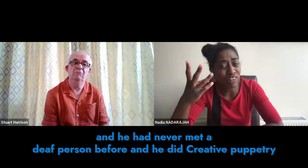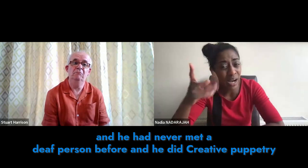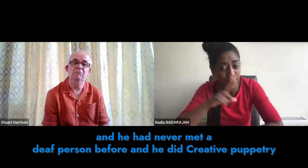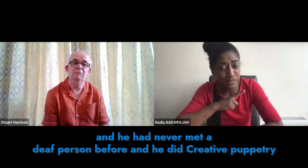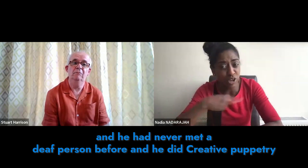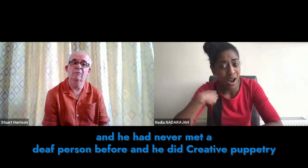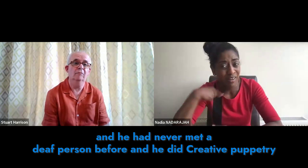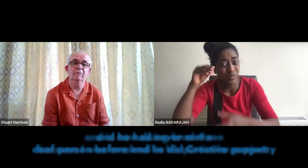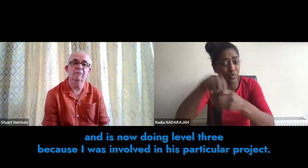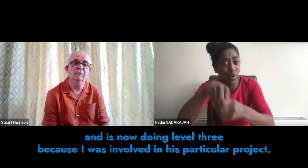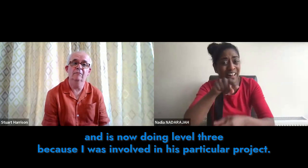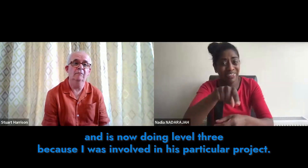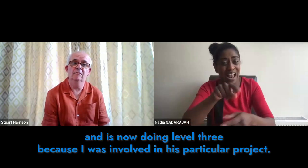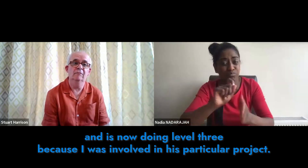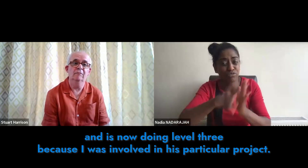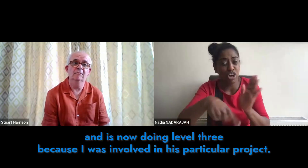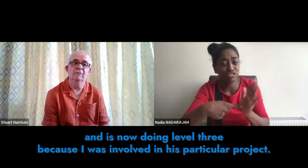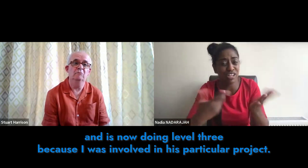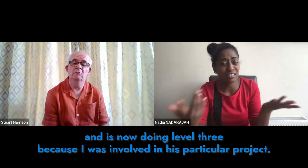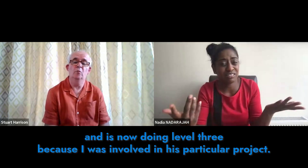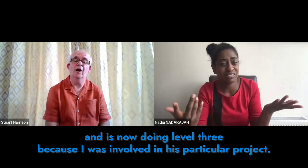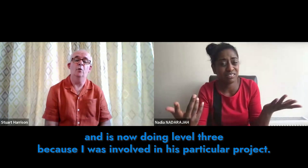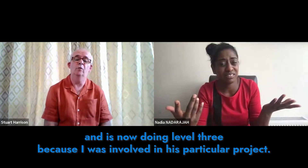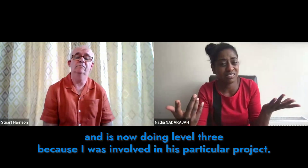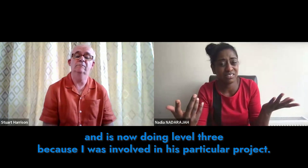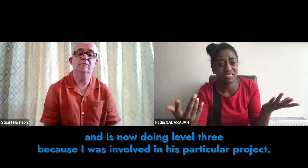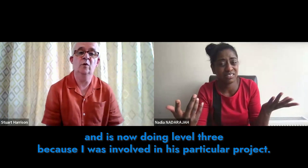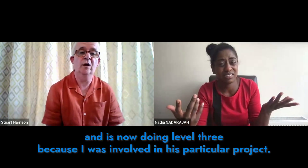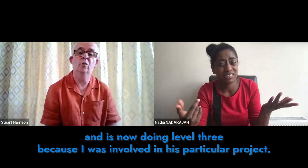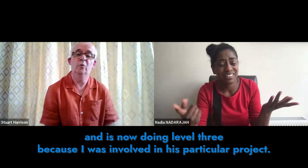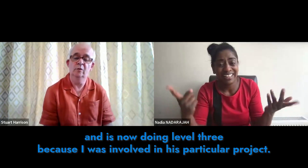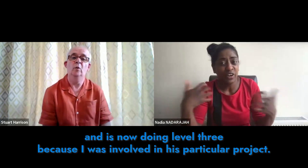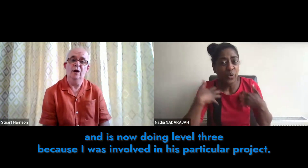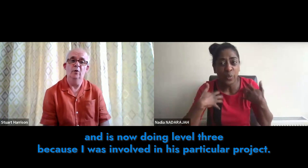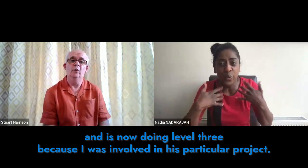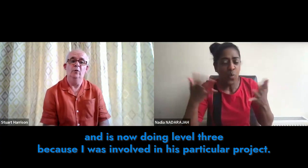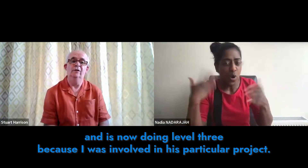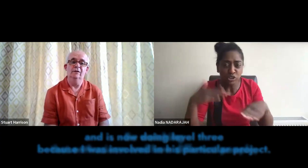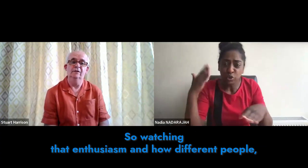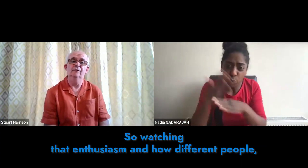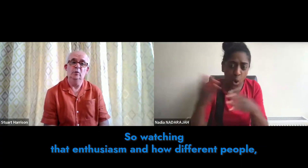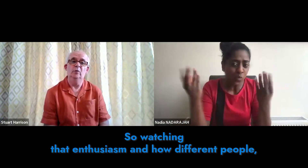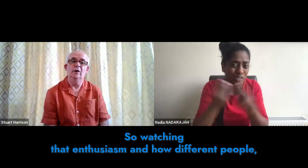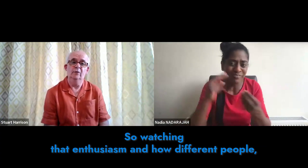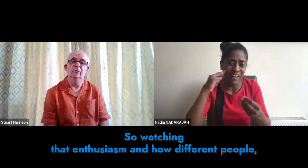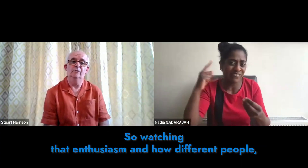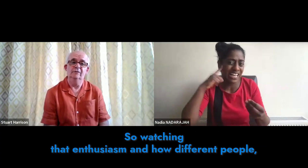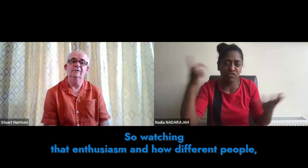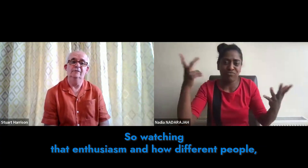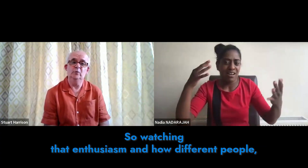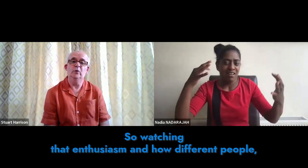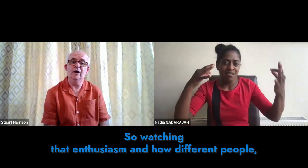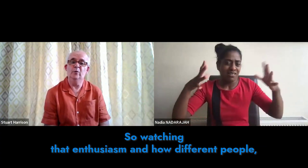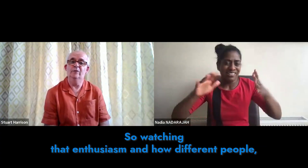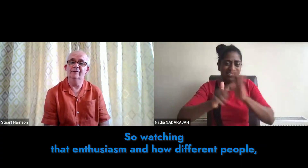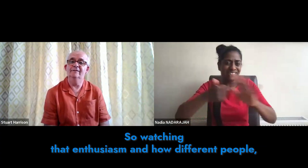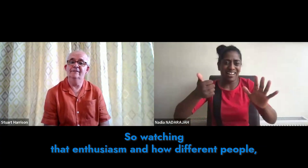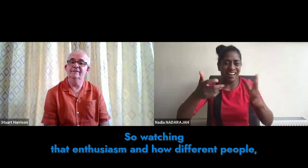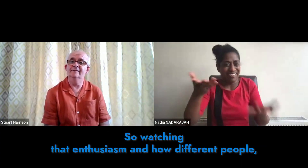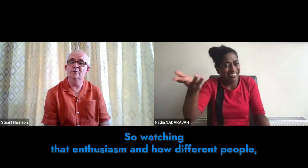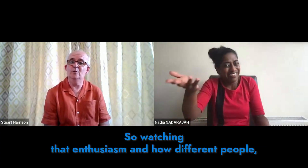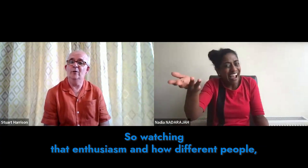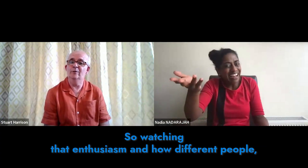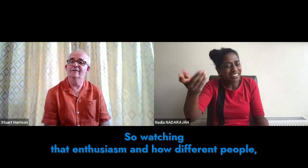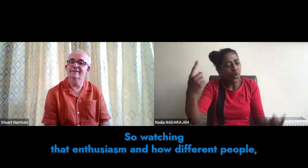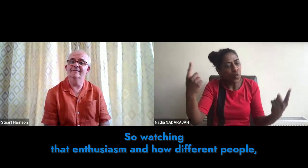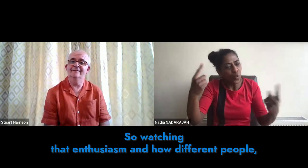creative puppetry, is now doing level 3 because I was involved in his particular project. So watching that